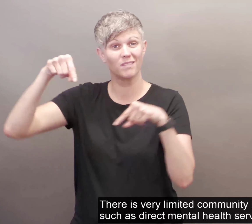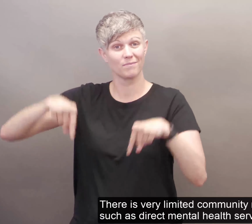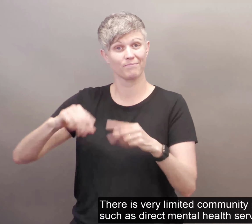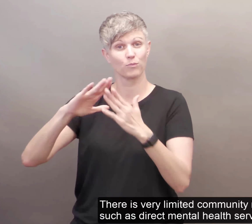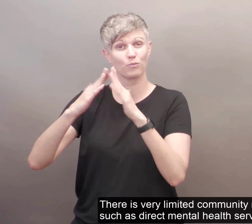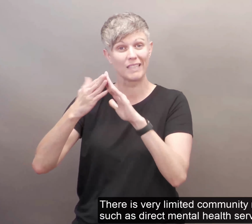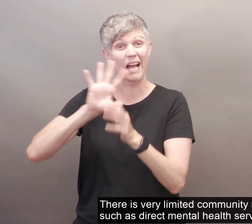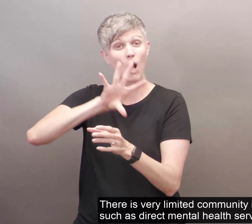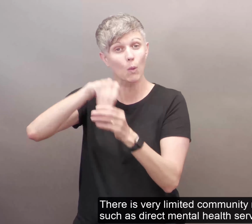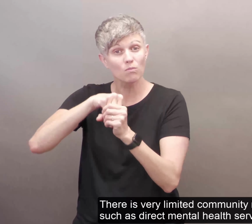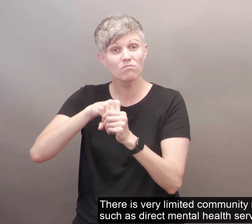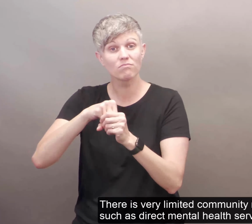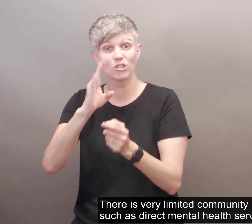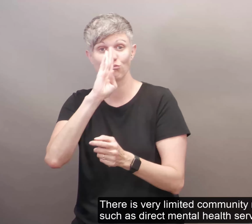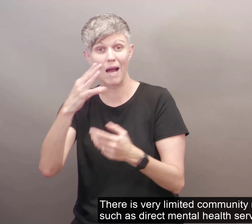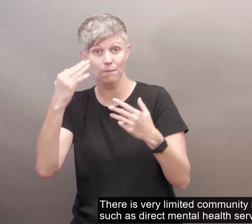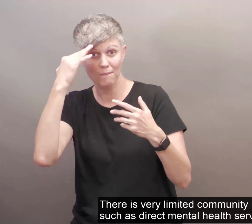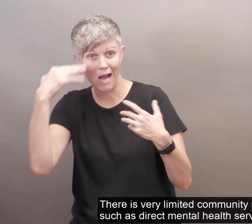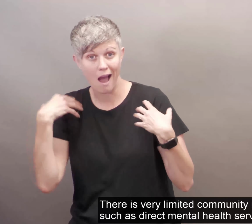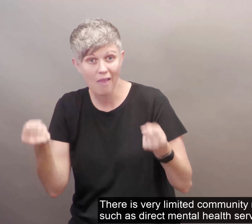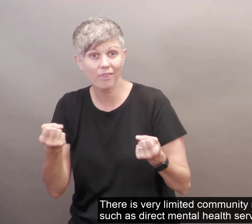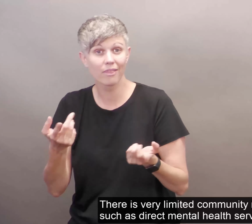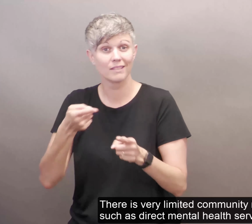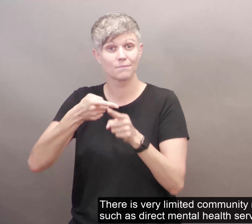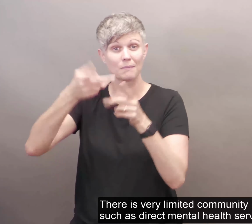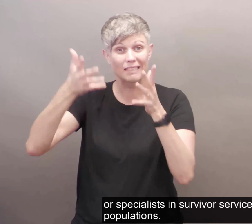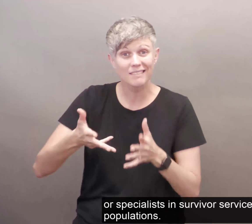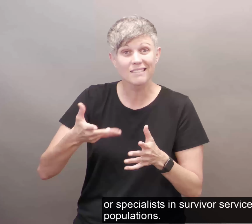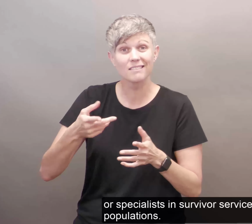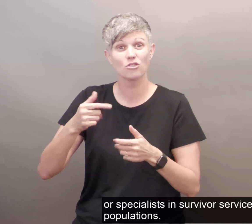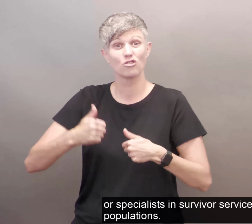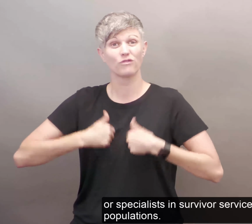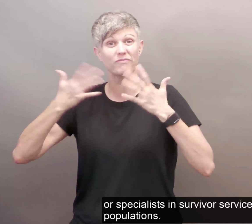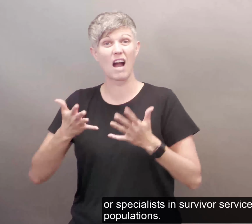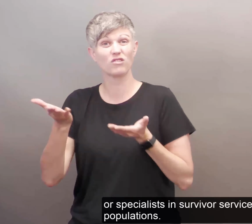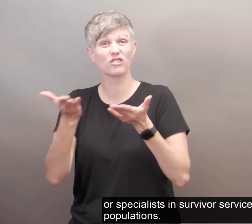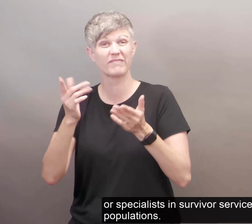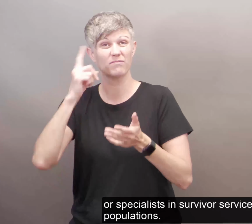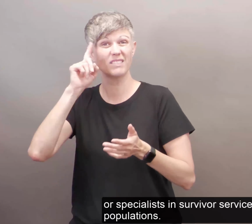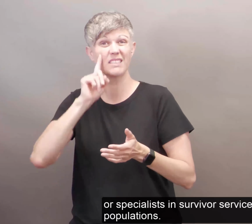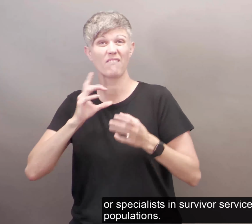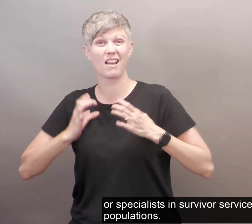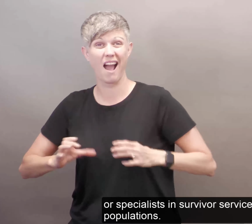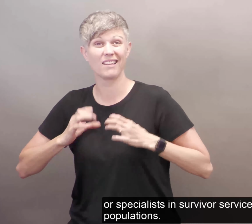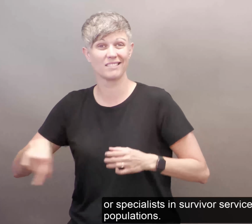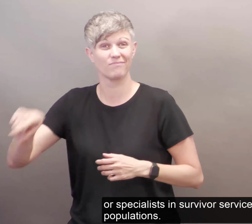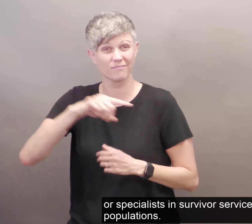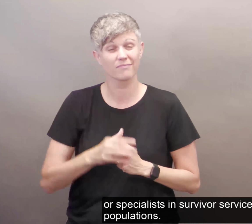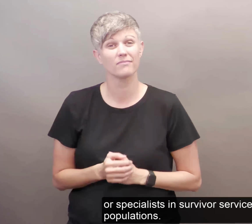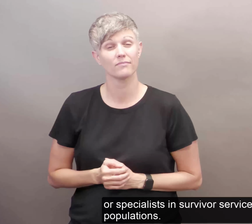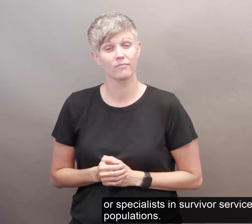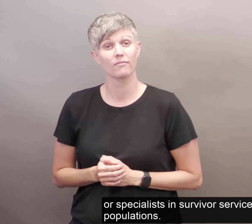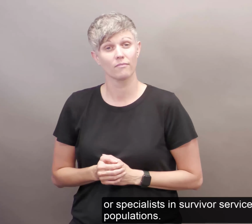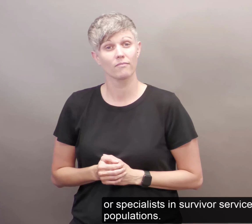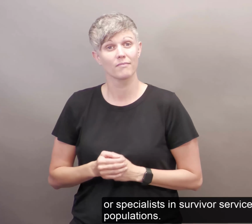how often this occurs in schools for the deaf. Community resources such as direct mental health services or specialist and survivor services for